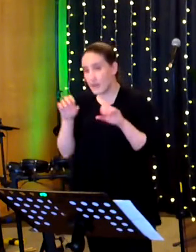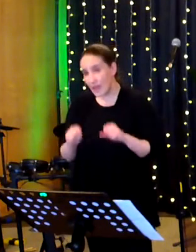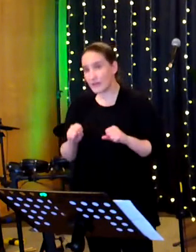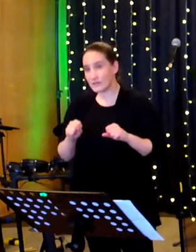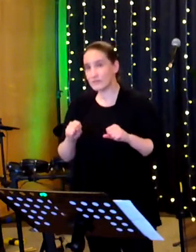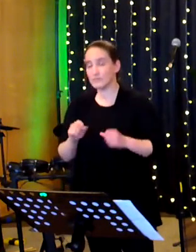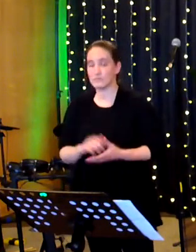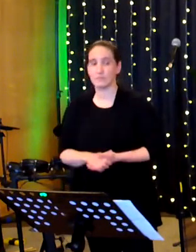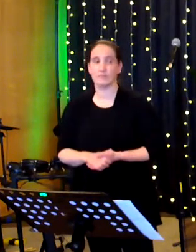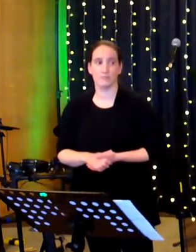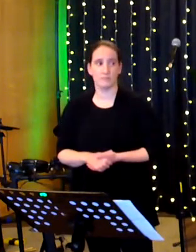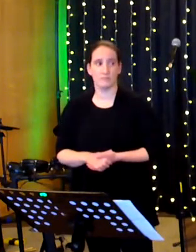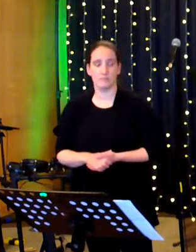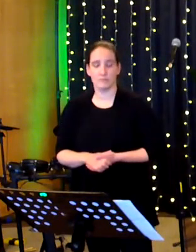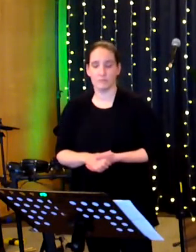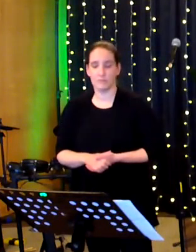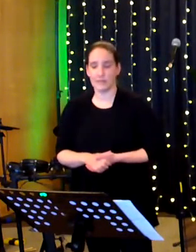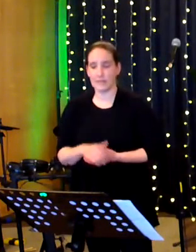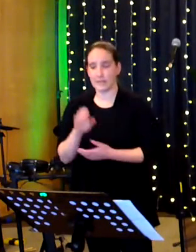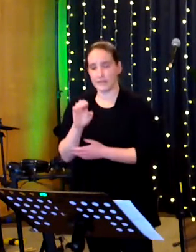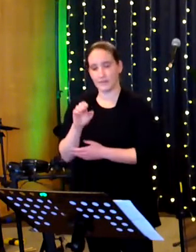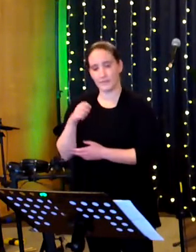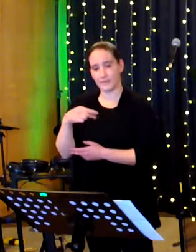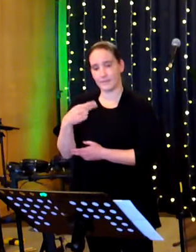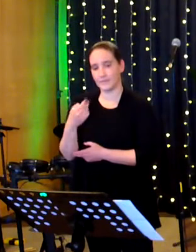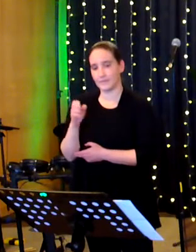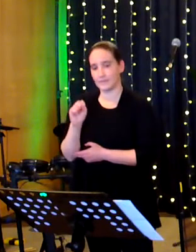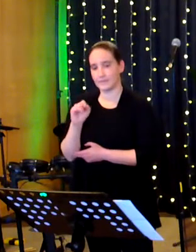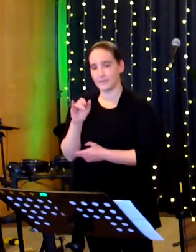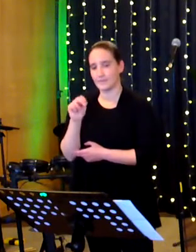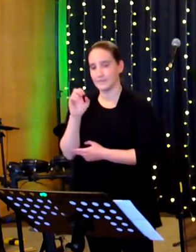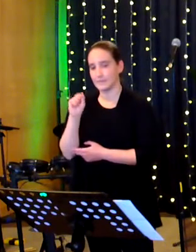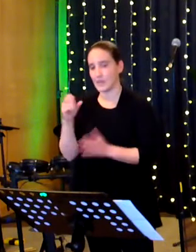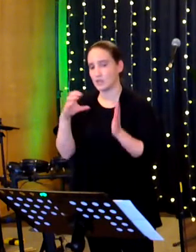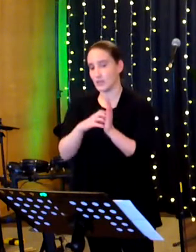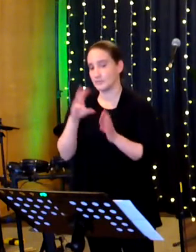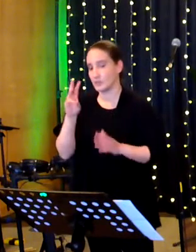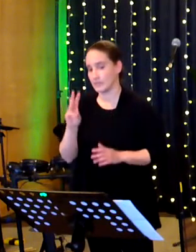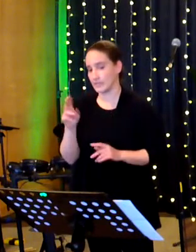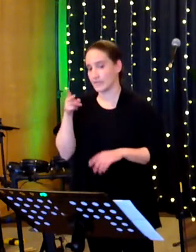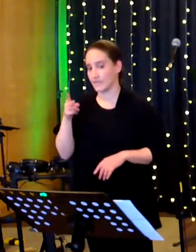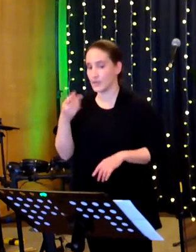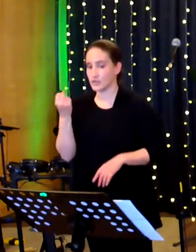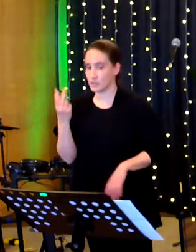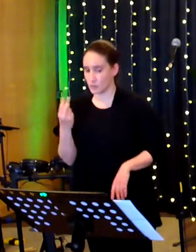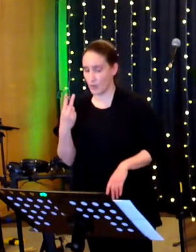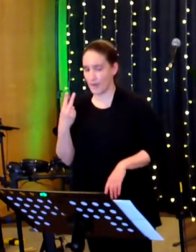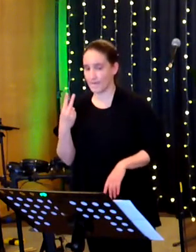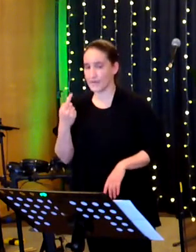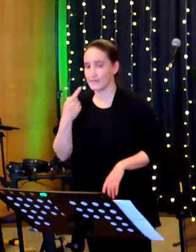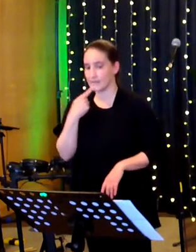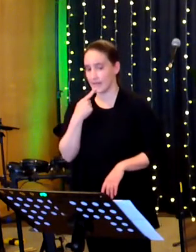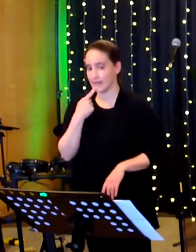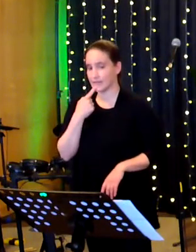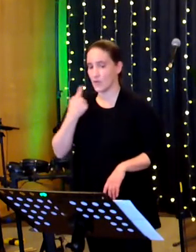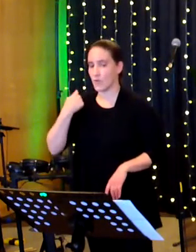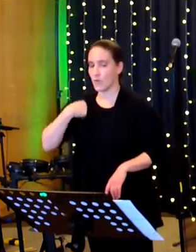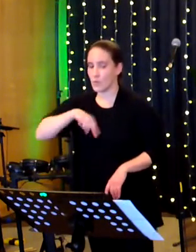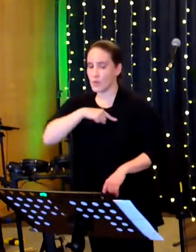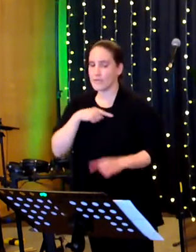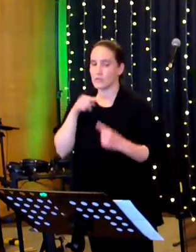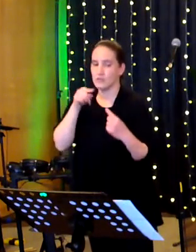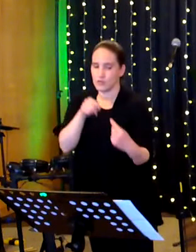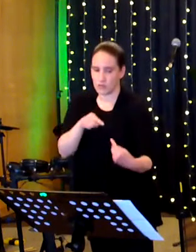We've talked about the verse from Ephesians in chapter 6, verse 12, where it says, "For our struggle is not against flesh